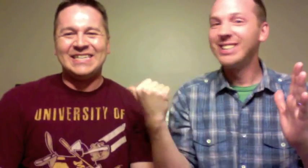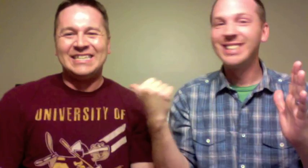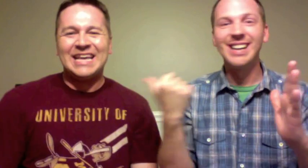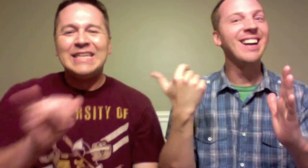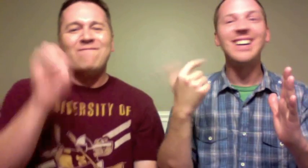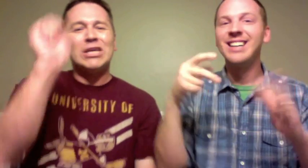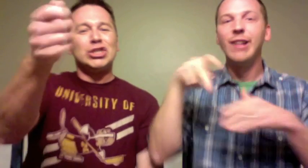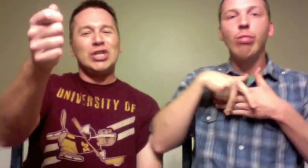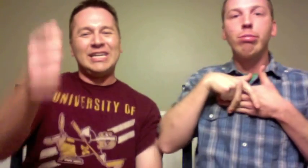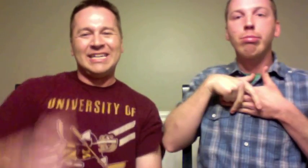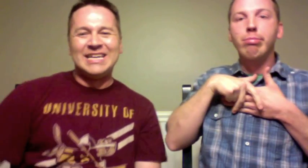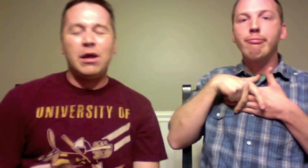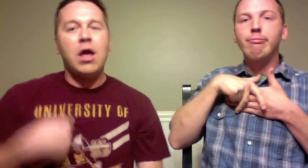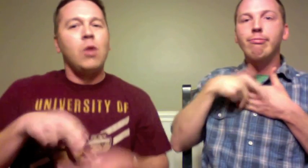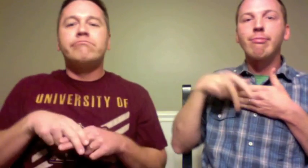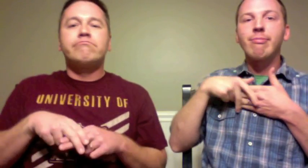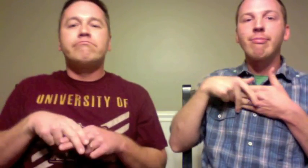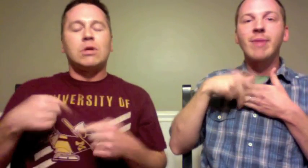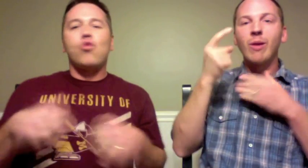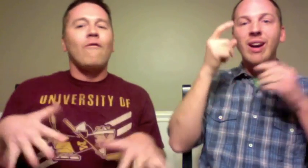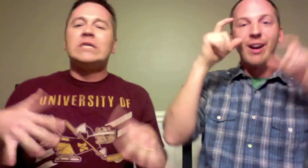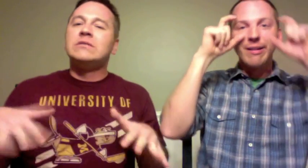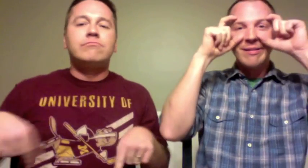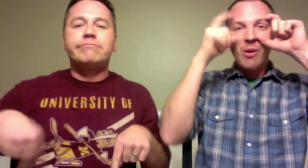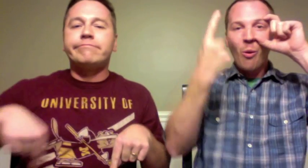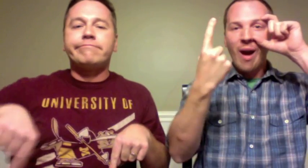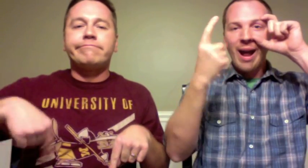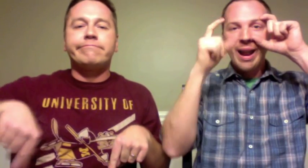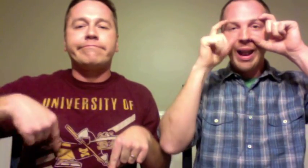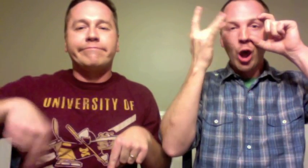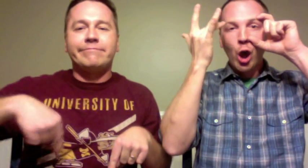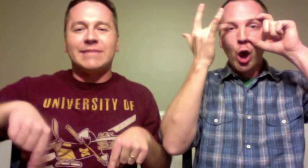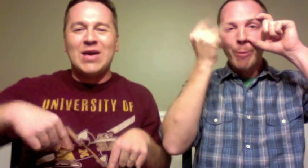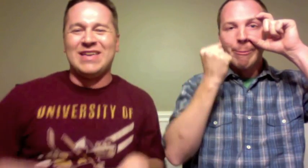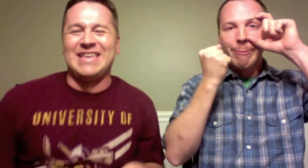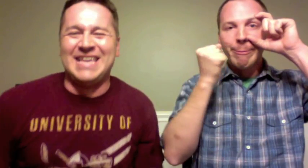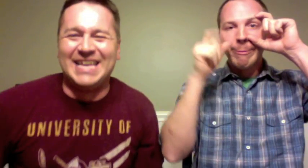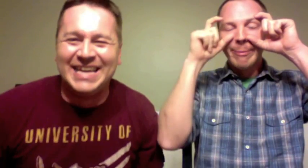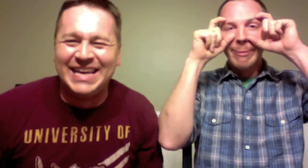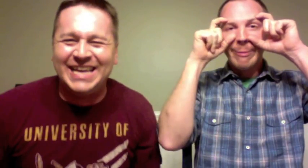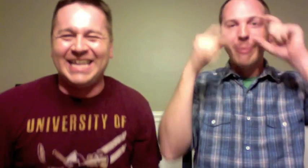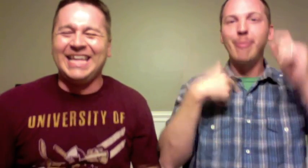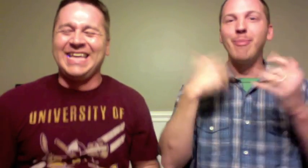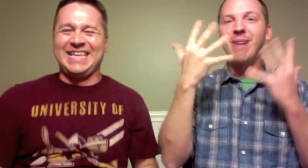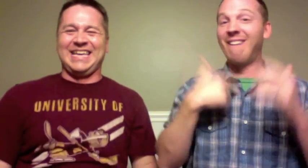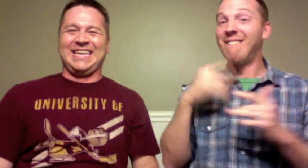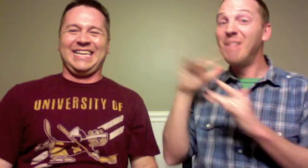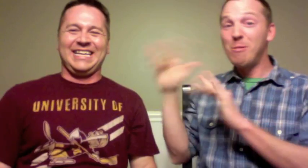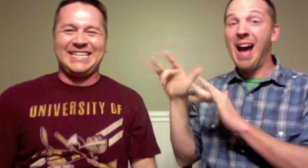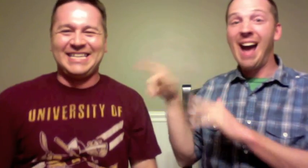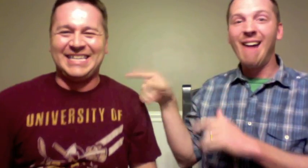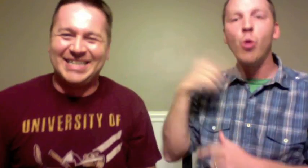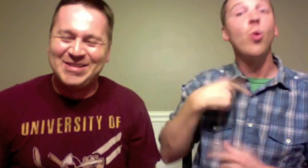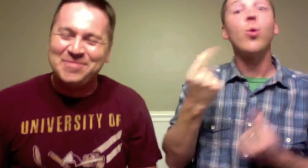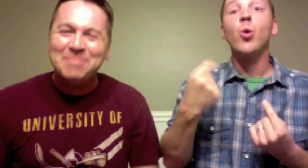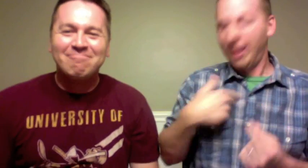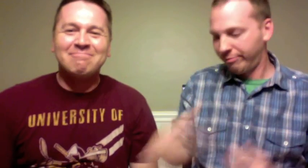try to skate with them. And he Oh, was on the it's like corner fishing. I was so nervous. because he had one glass gone in his glasses and no one wanted to skate with him. So I felt bad with him. So what I did